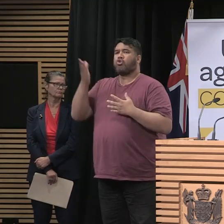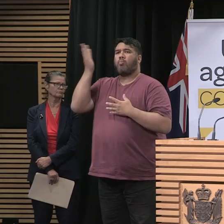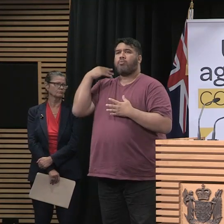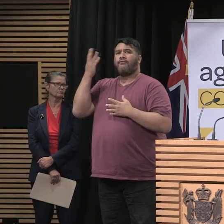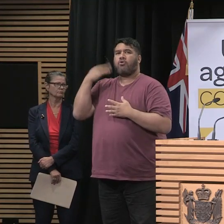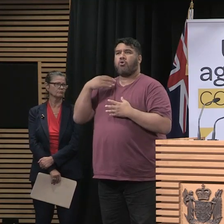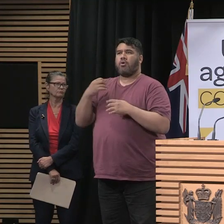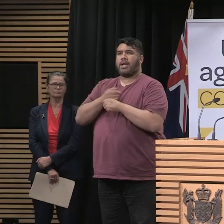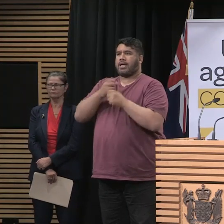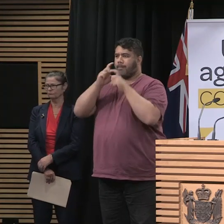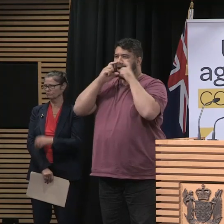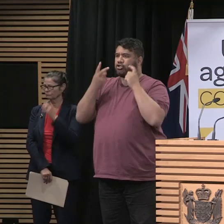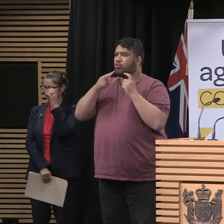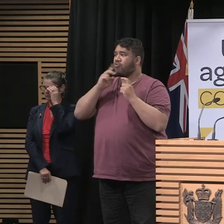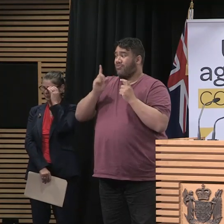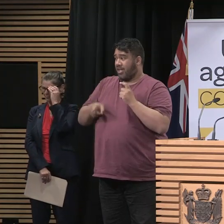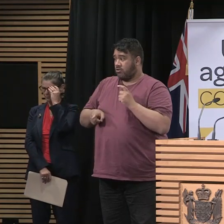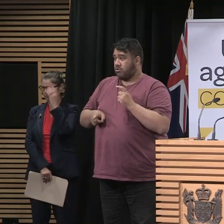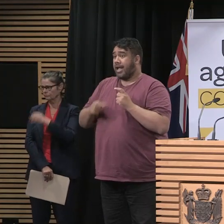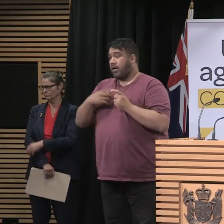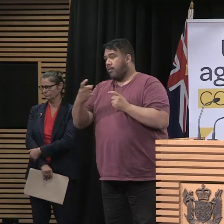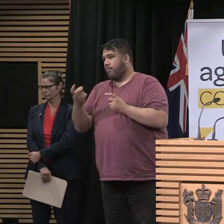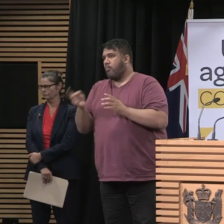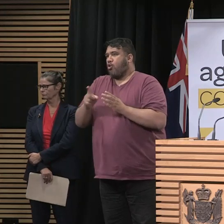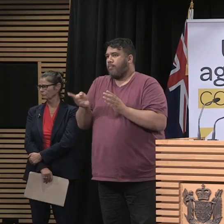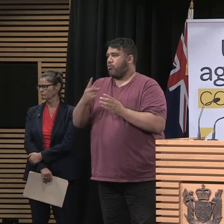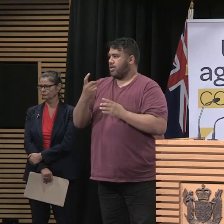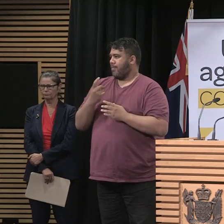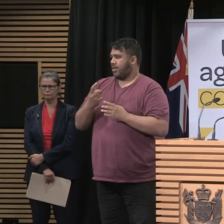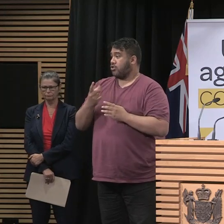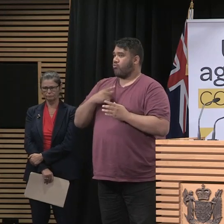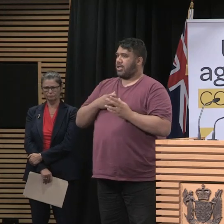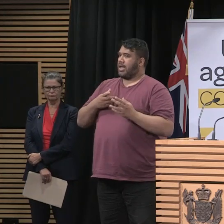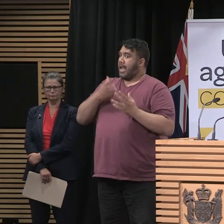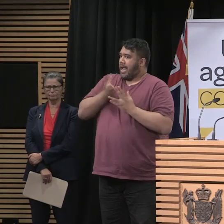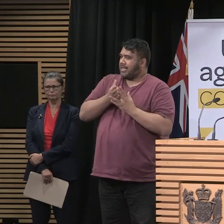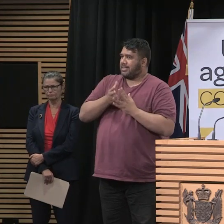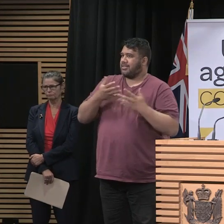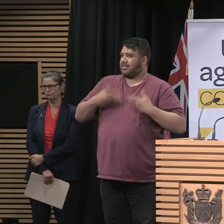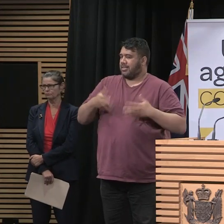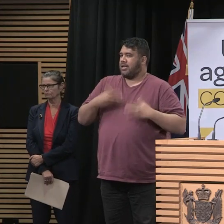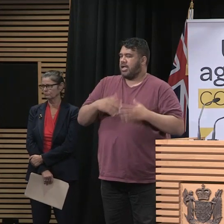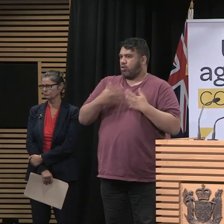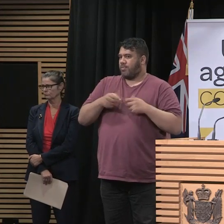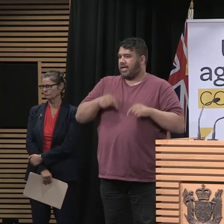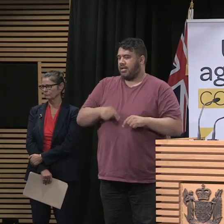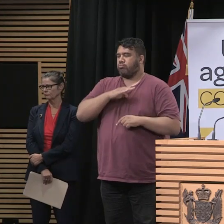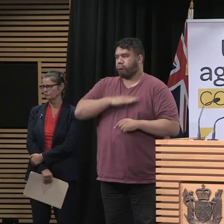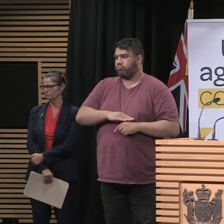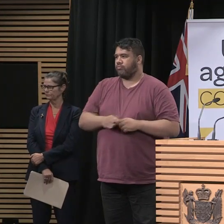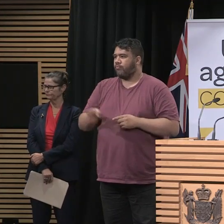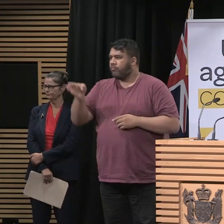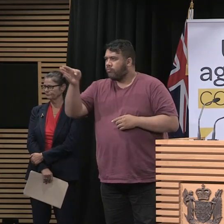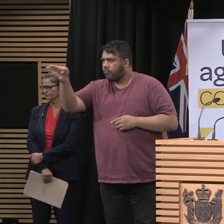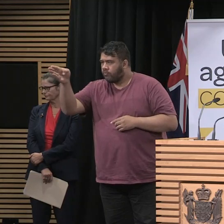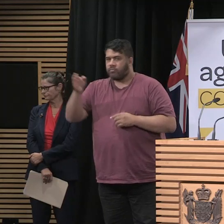masks a day, and that's increasing. So we're very confident about our access to PPE here. So question after that. How is that contact tracing going for the